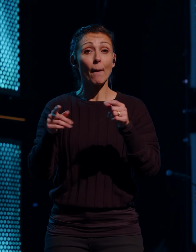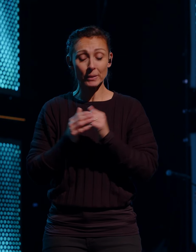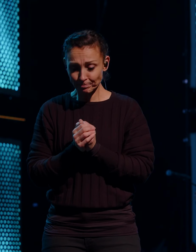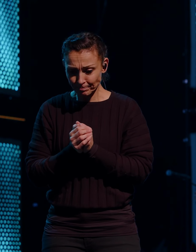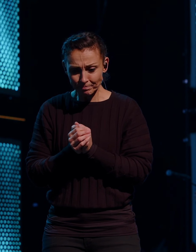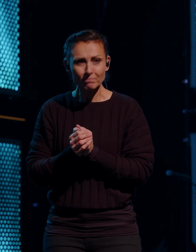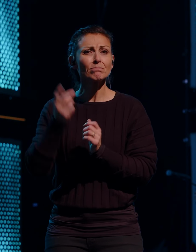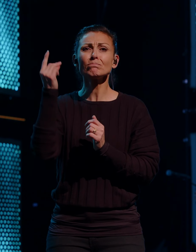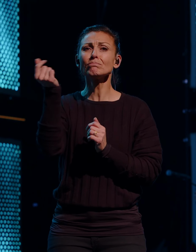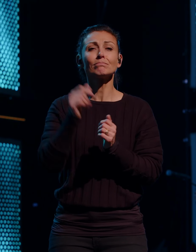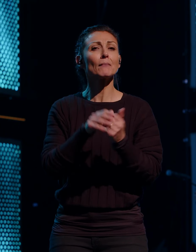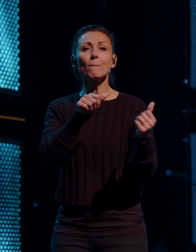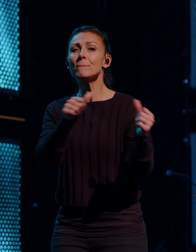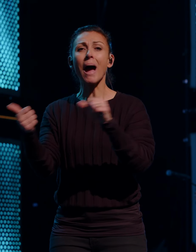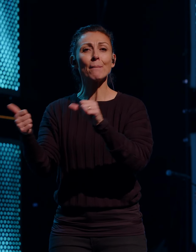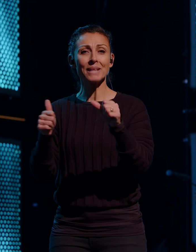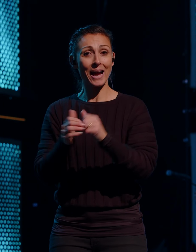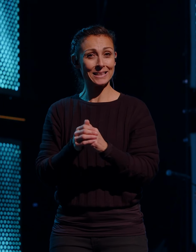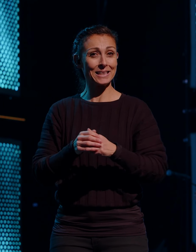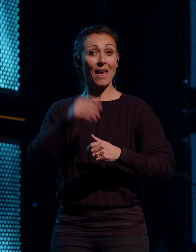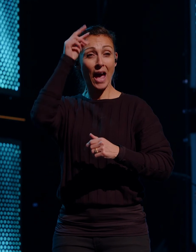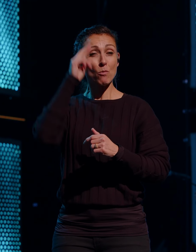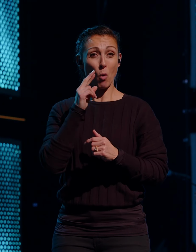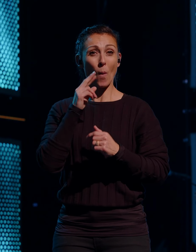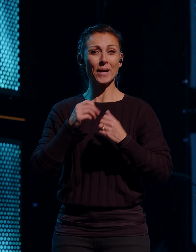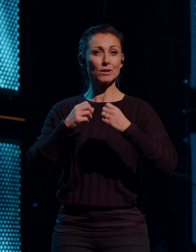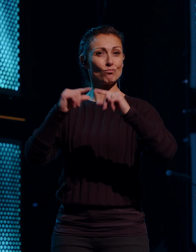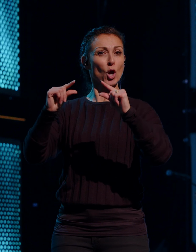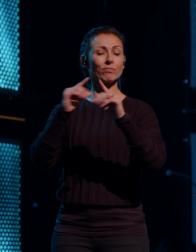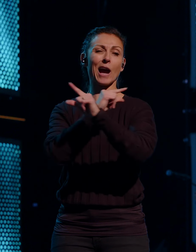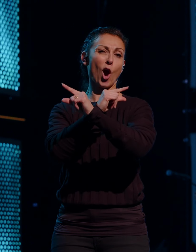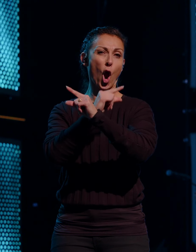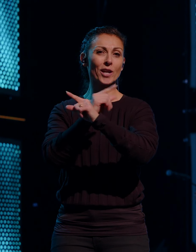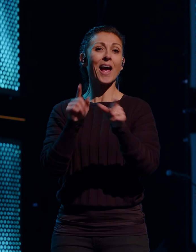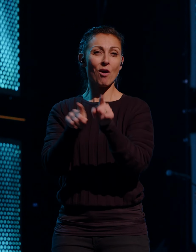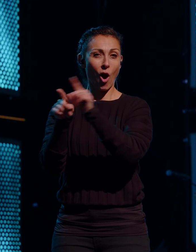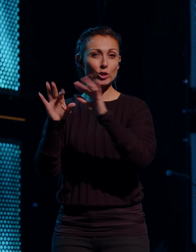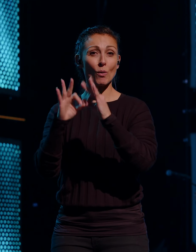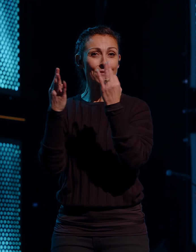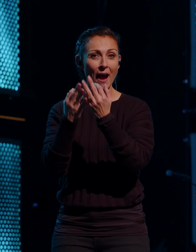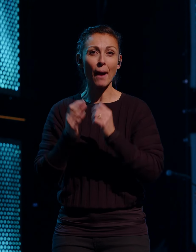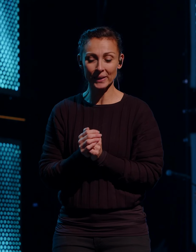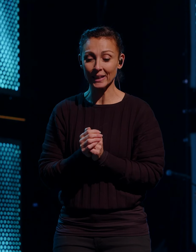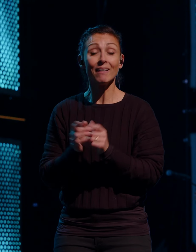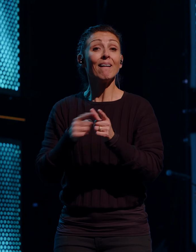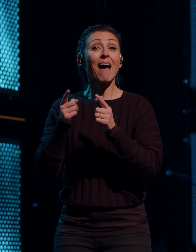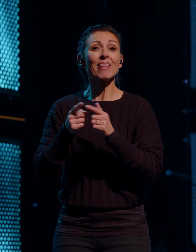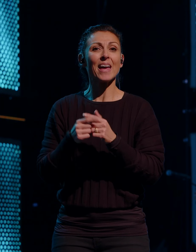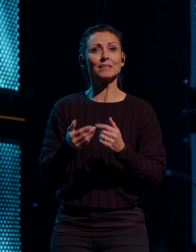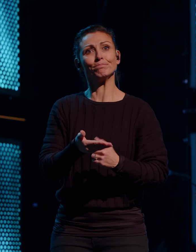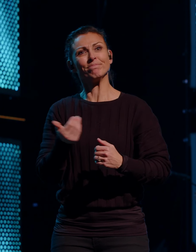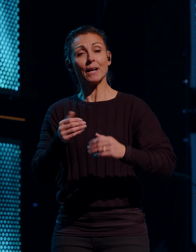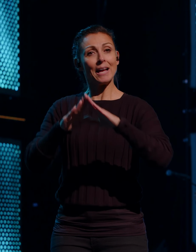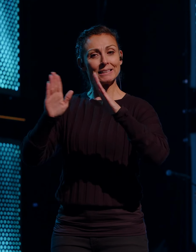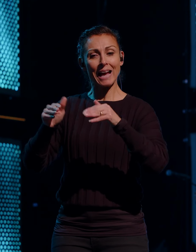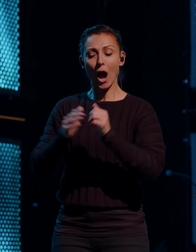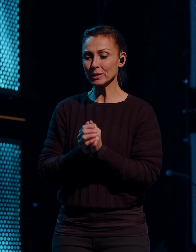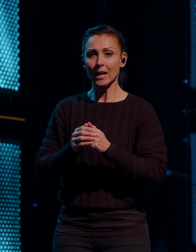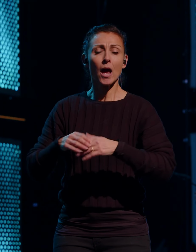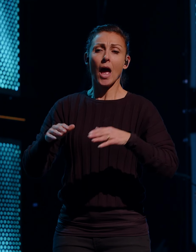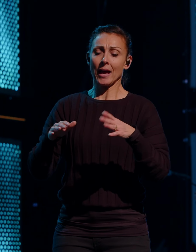once, he and all his family. Then he brought them into his house and set food before them. And he rejoiced along with his